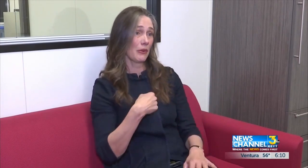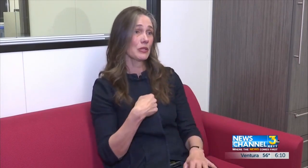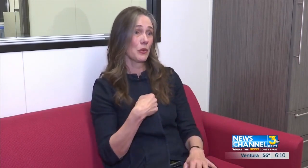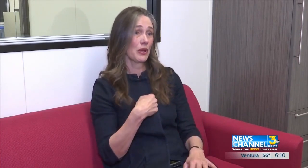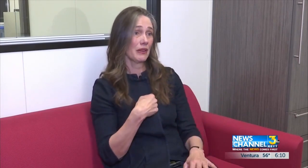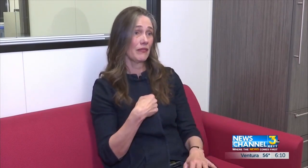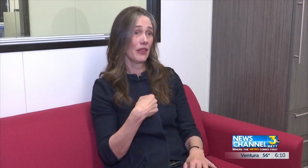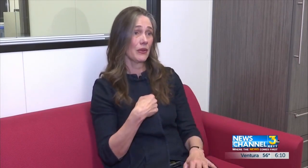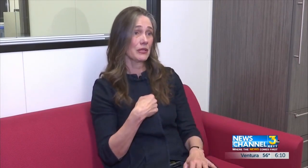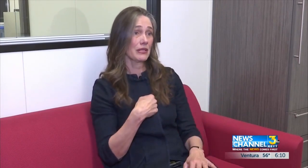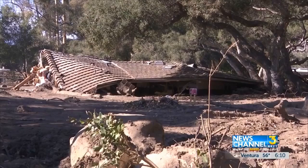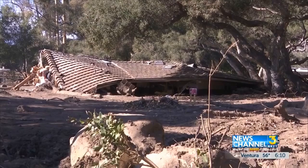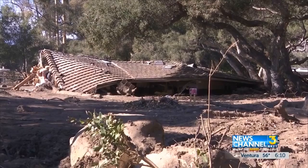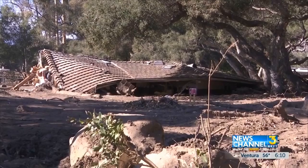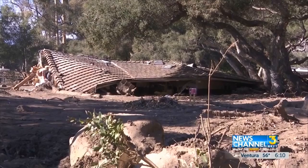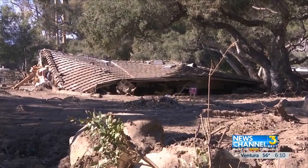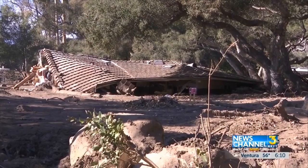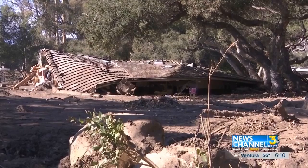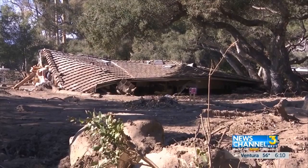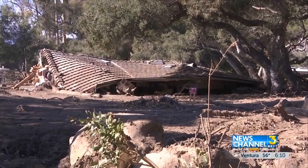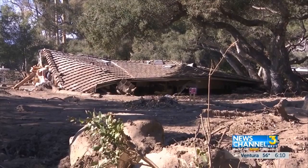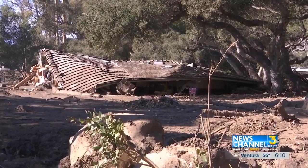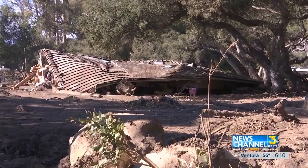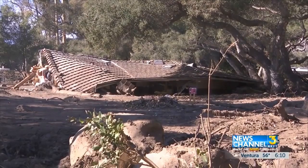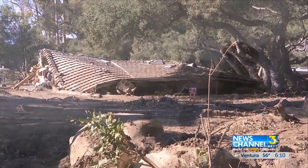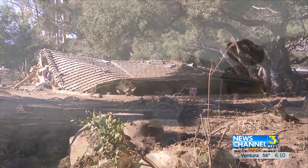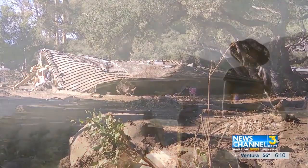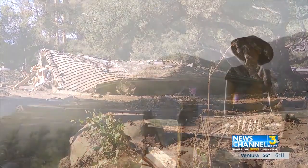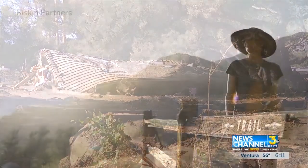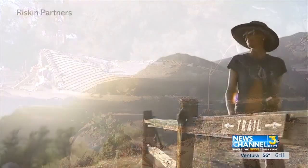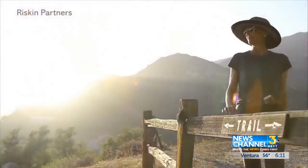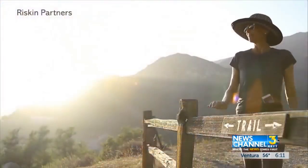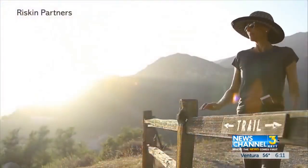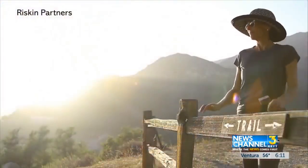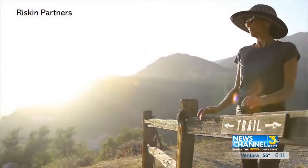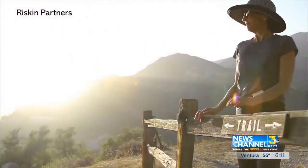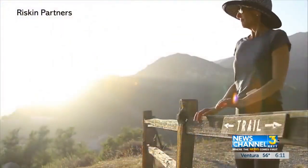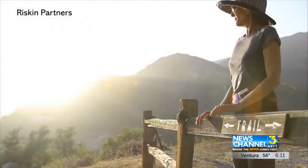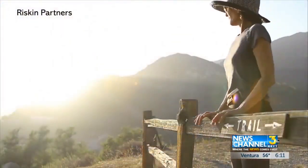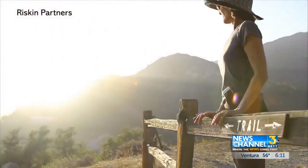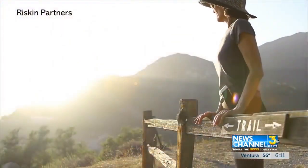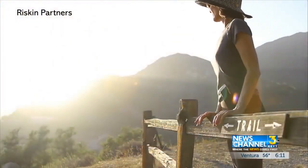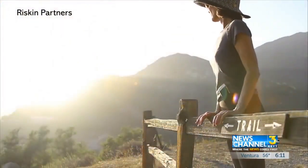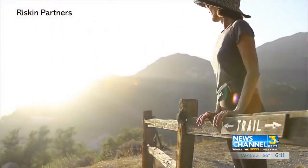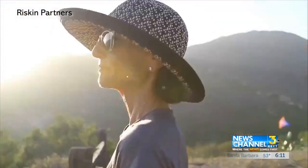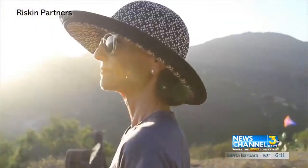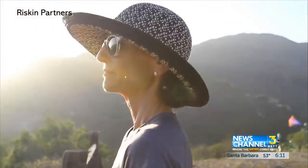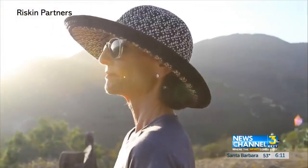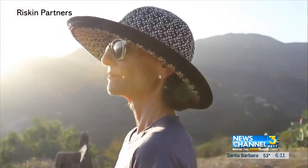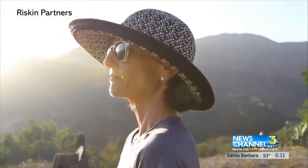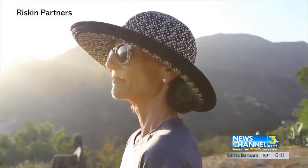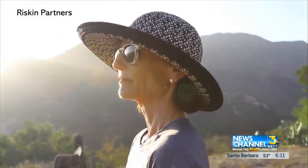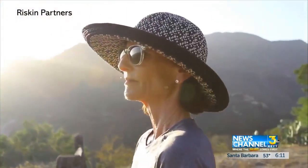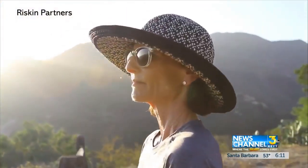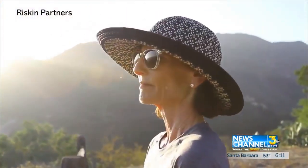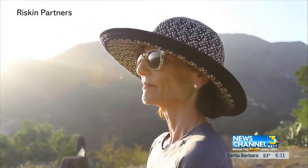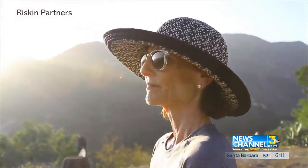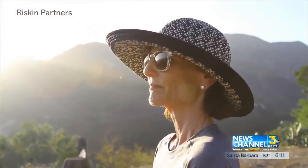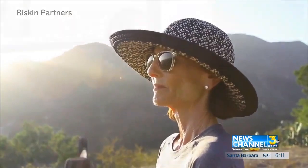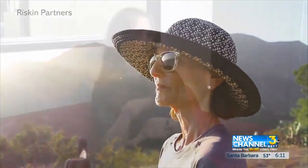was one of those. Her Glen Oaks cottage was near Rebecca Riskin's home. The realtor was one of the first victims found.